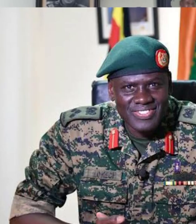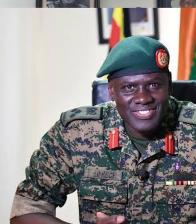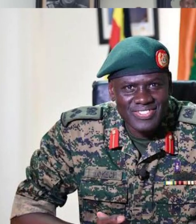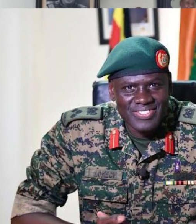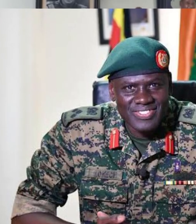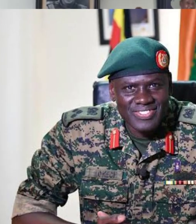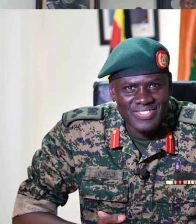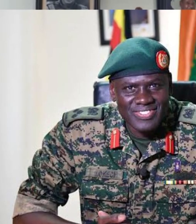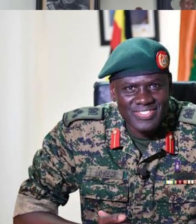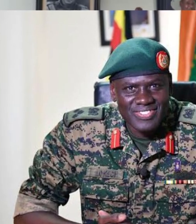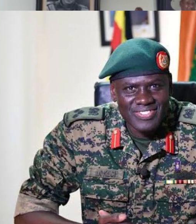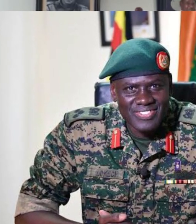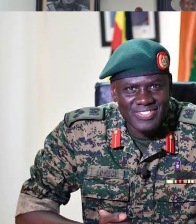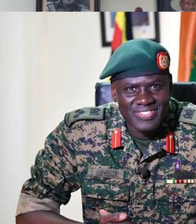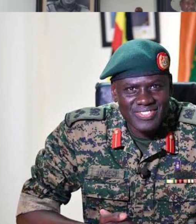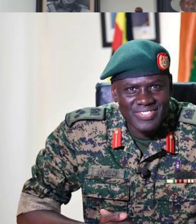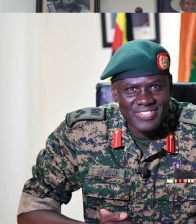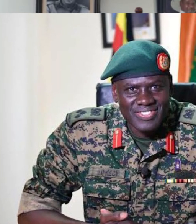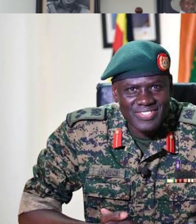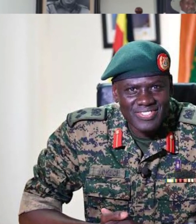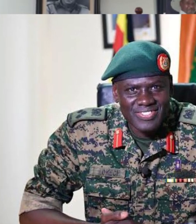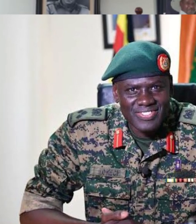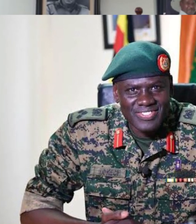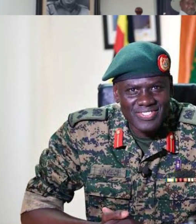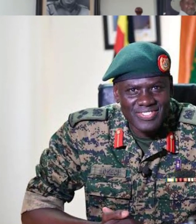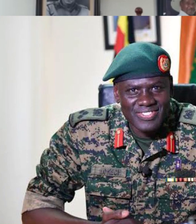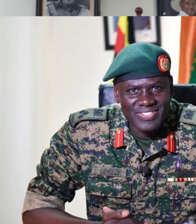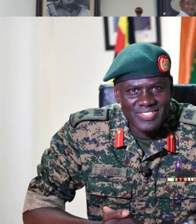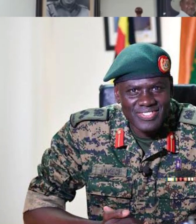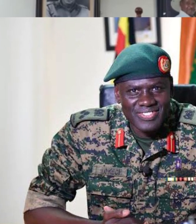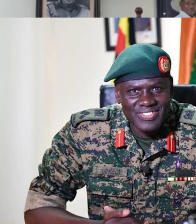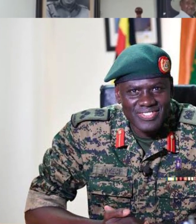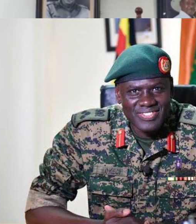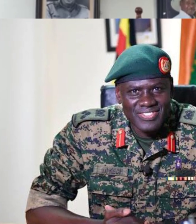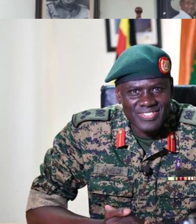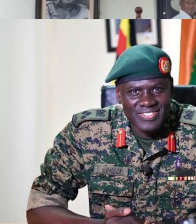No, that's understandable. That's going to come in the